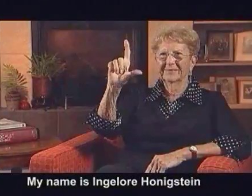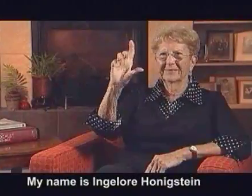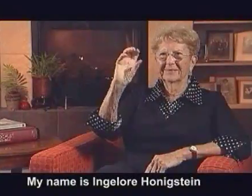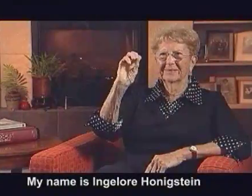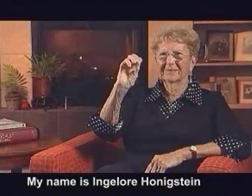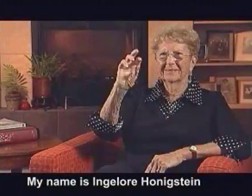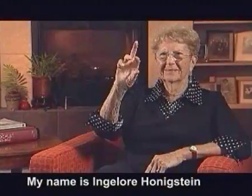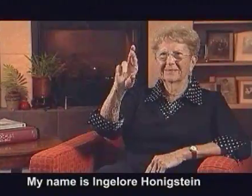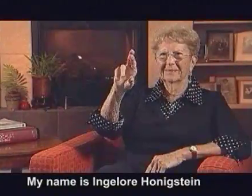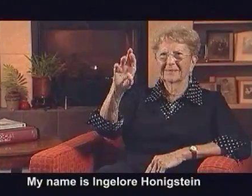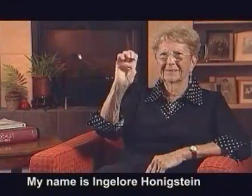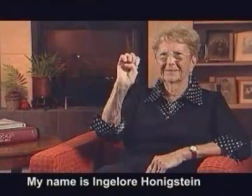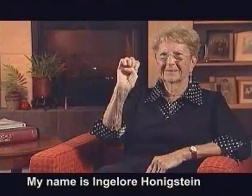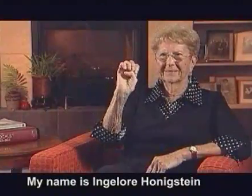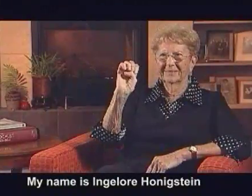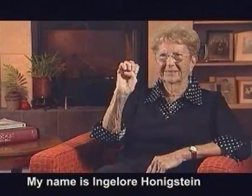My name is Ingelore.